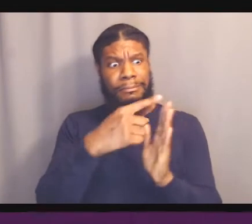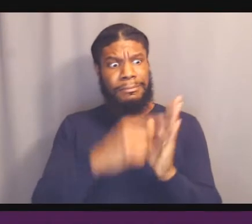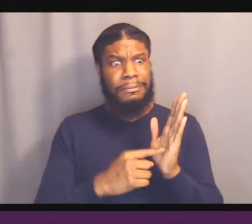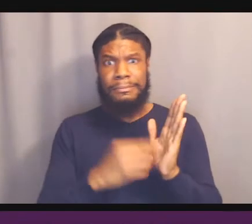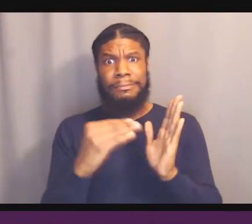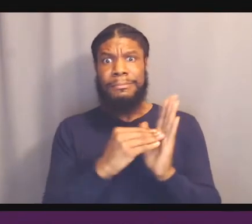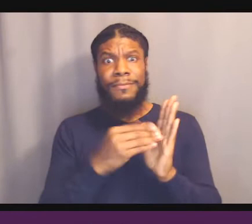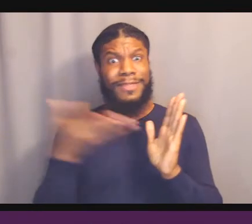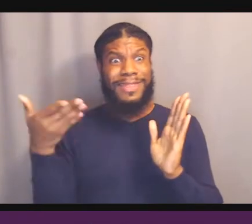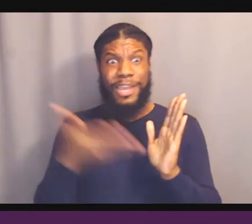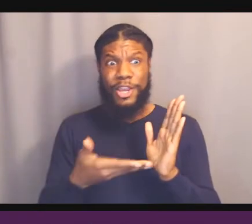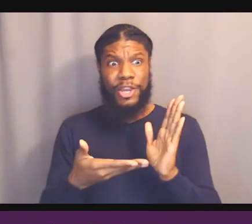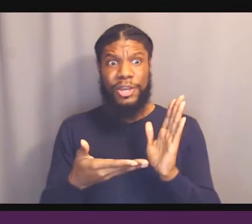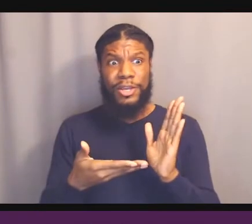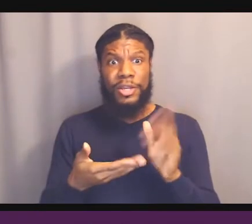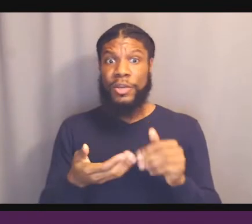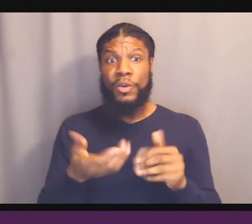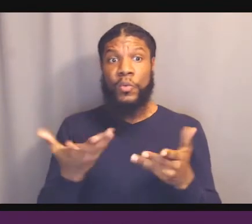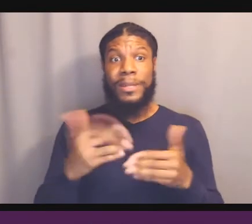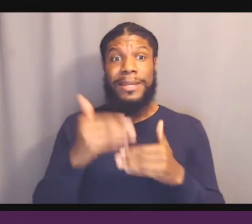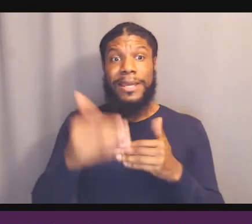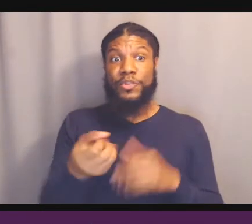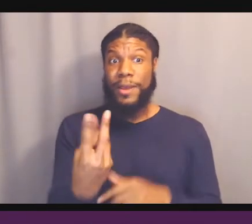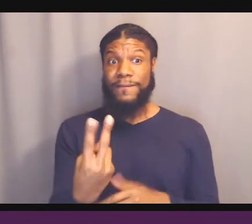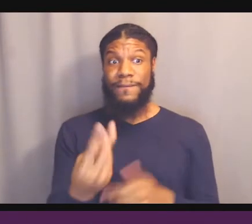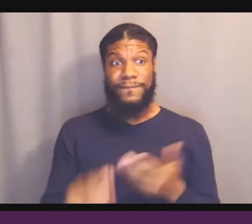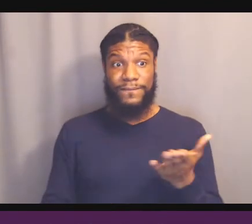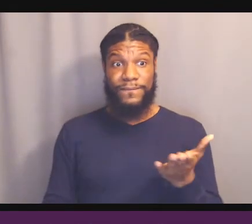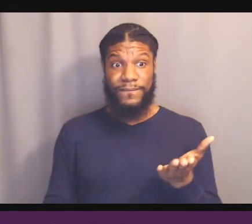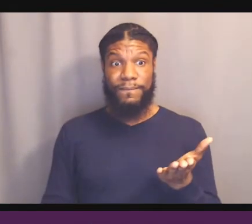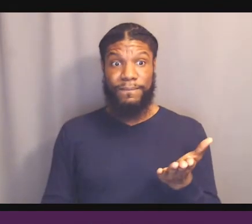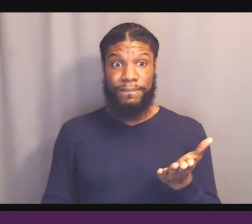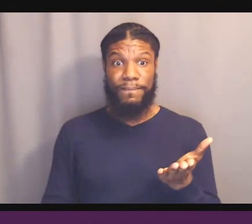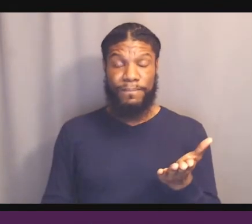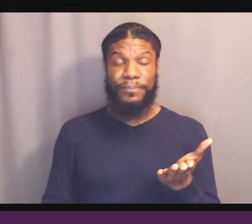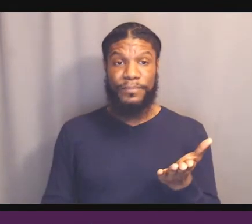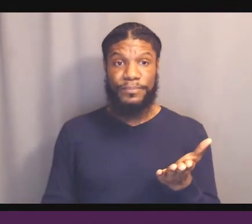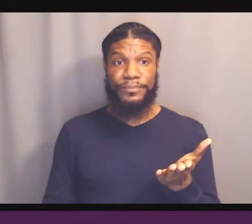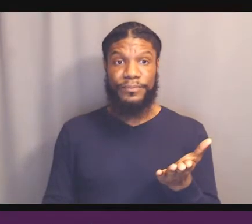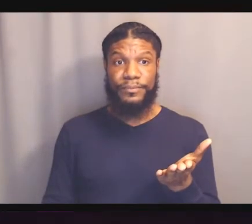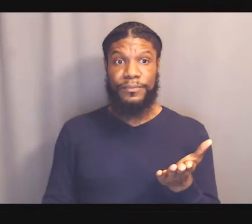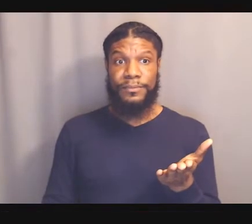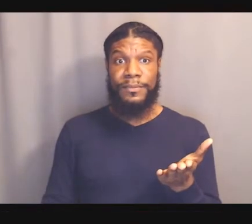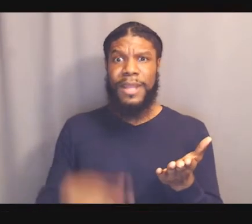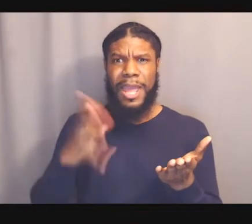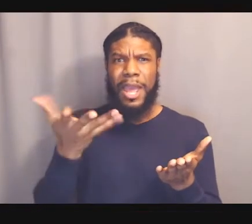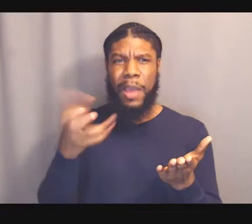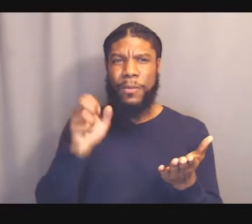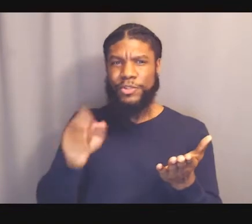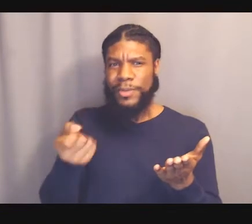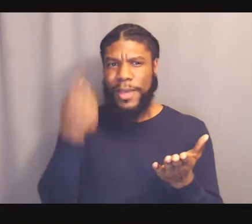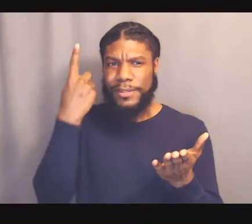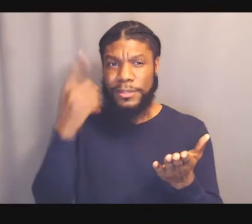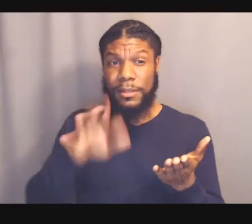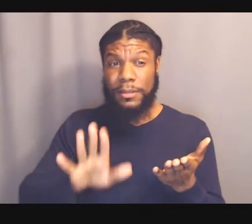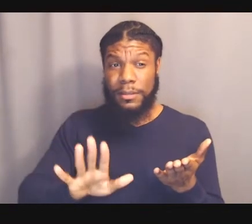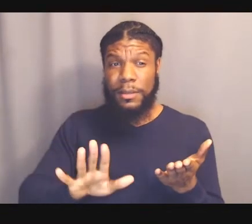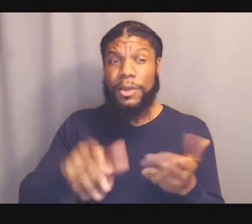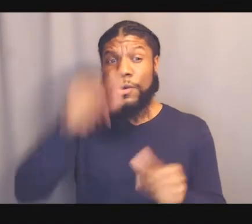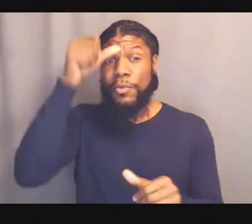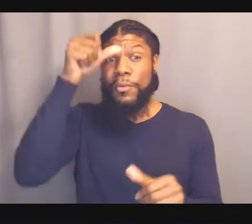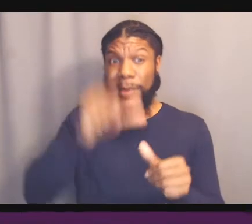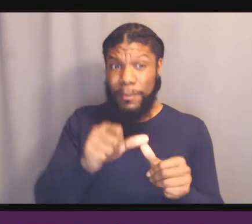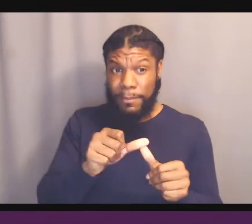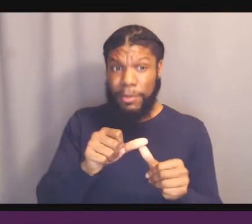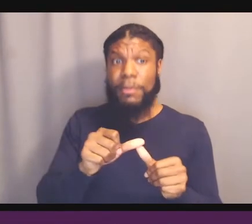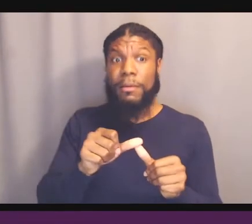But verse number 12 says, but when Jesus saw her, he called her to him. Catch this, hold on, because remember, not only